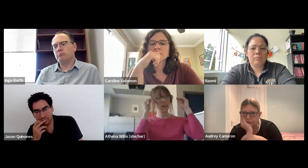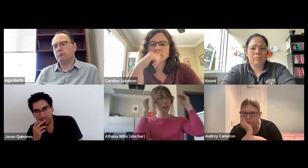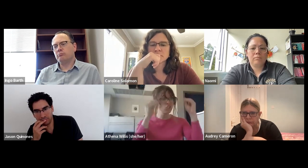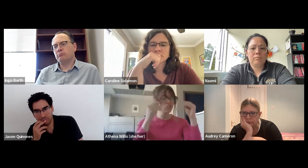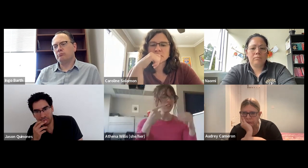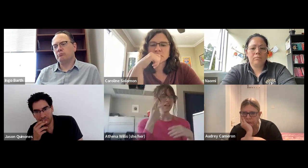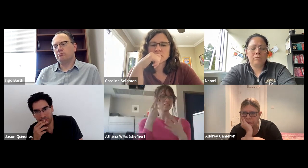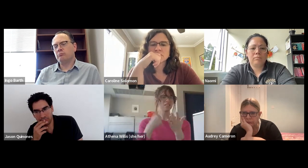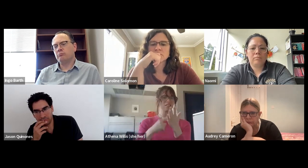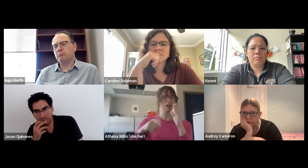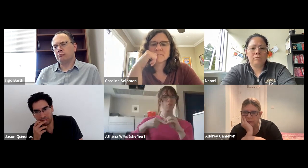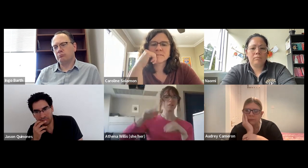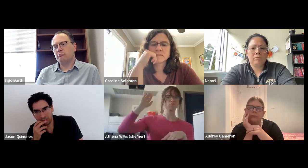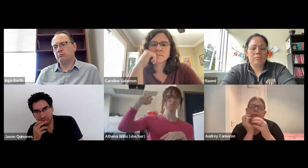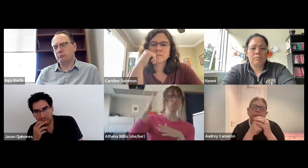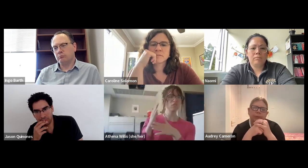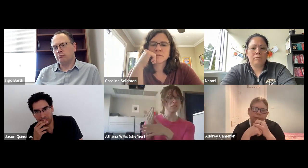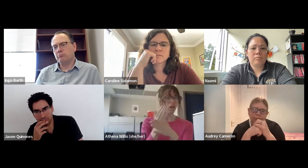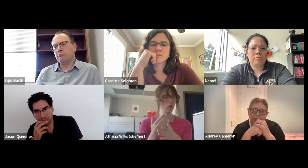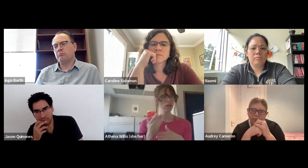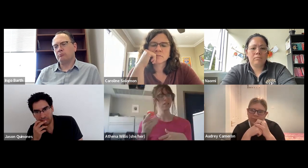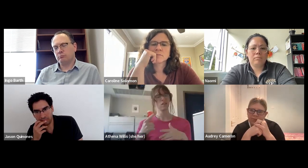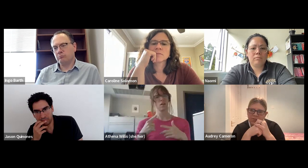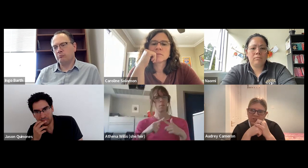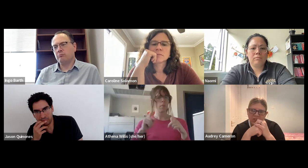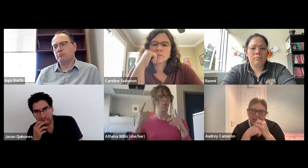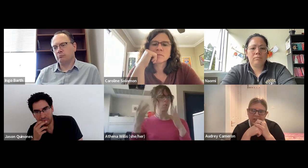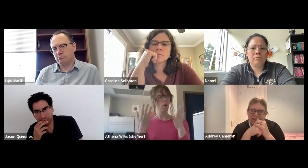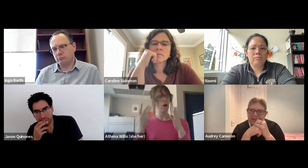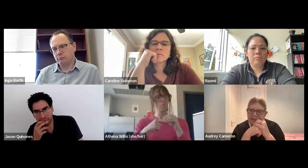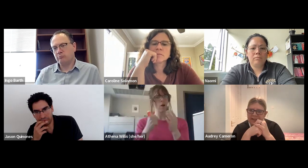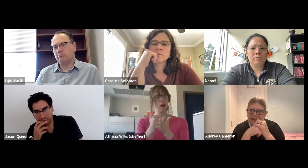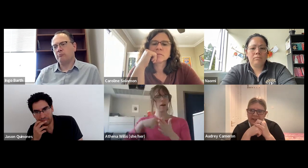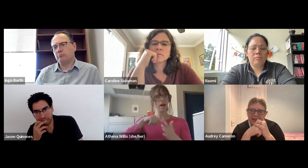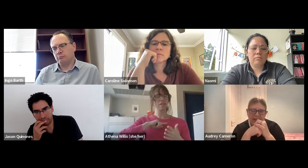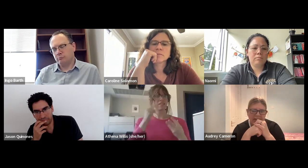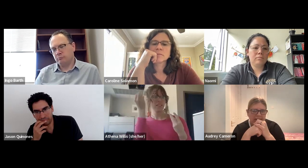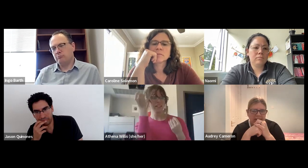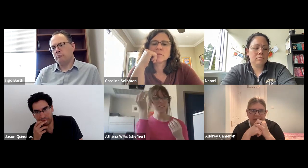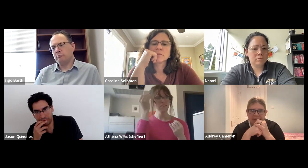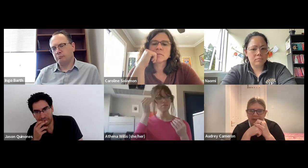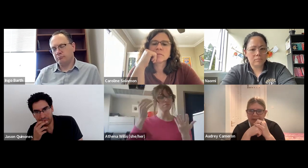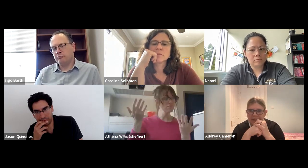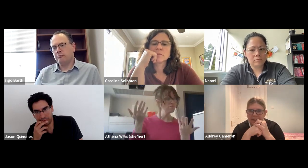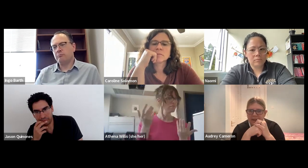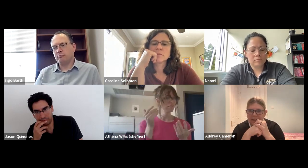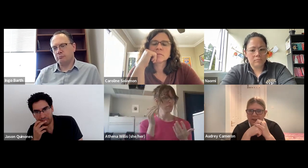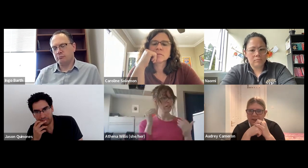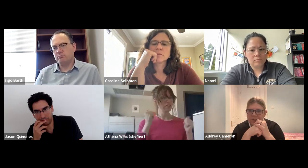signs, for seeing how the applications will exist in the educational field, for lectures, for sharing. But, you know, in